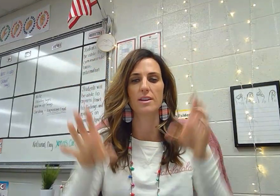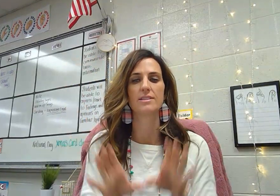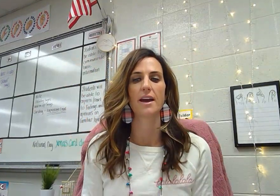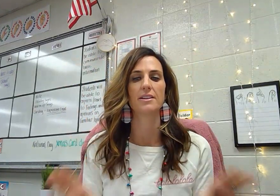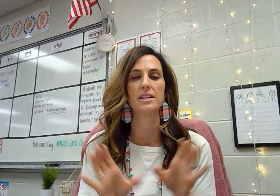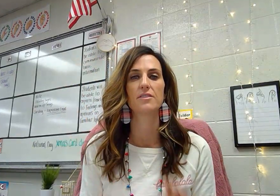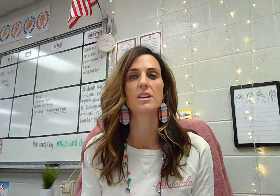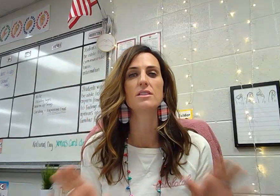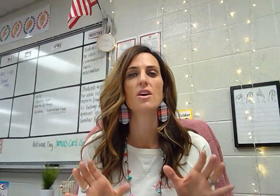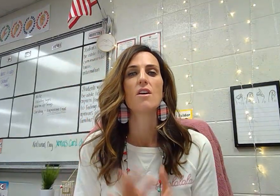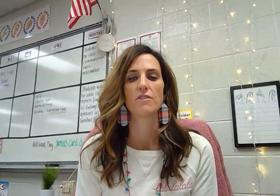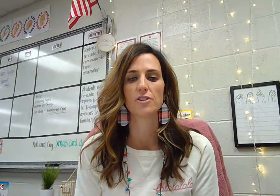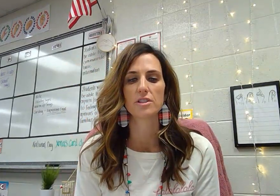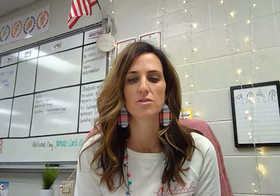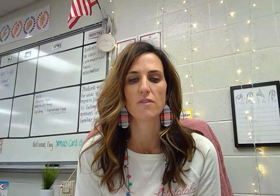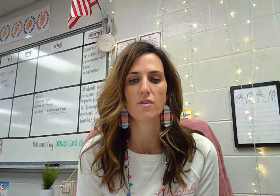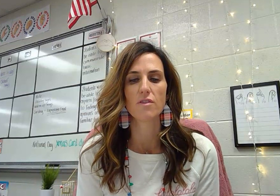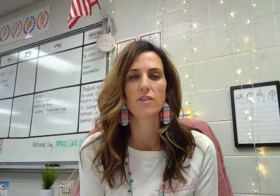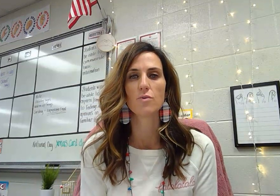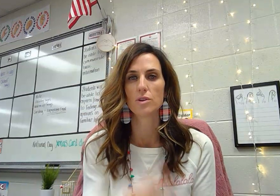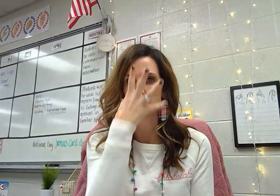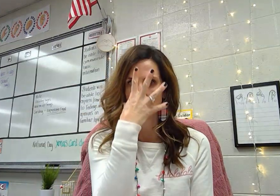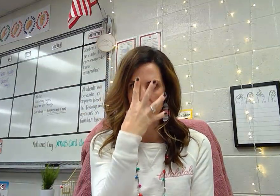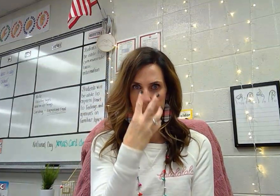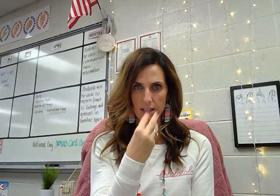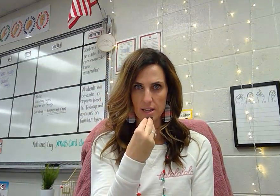is activities. First, let's review a few words. Sleep,